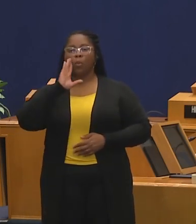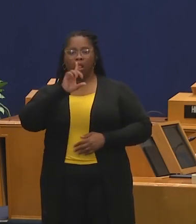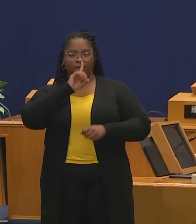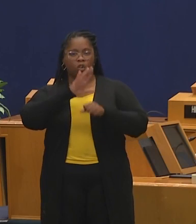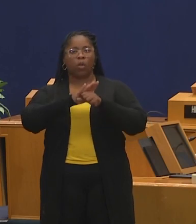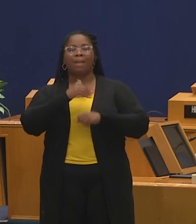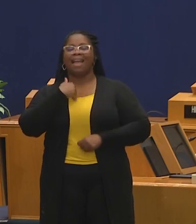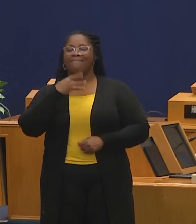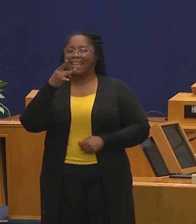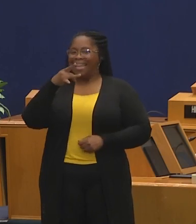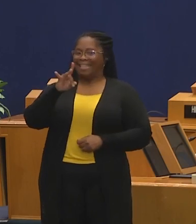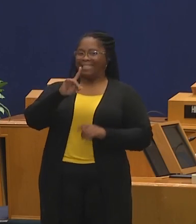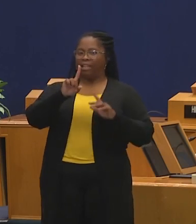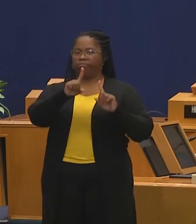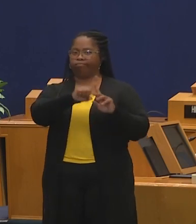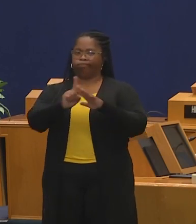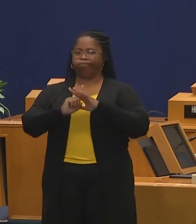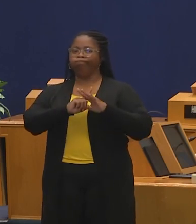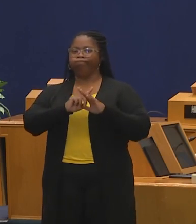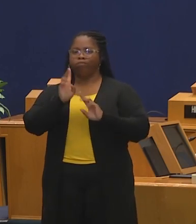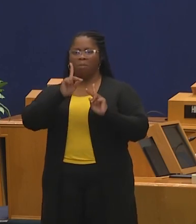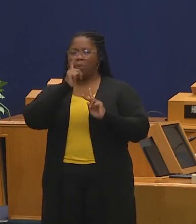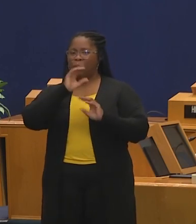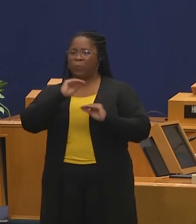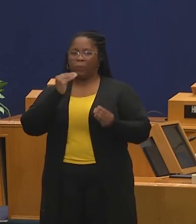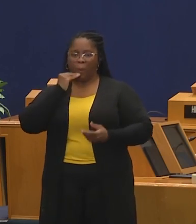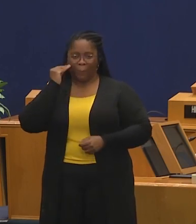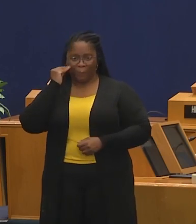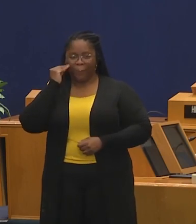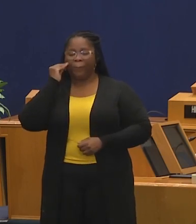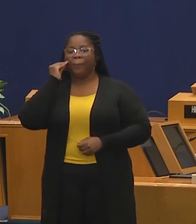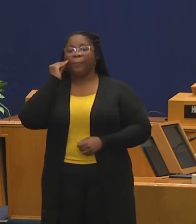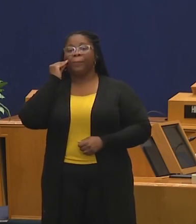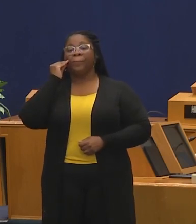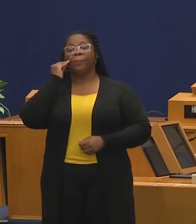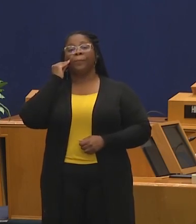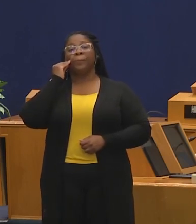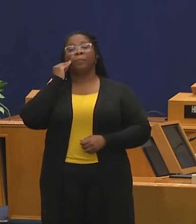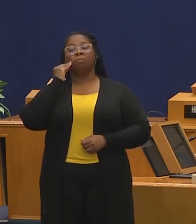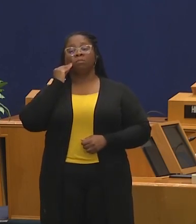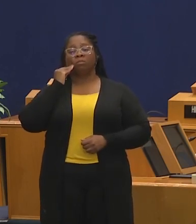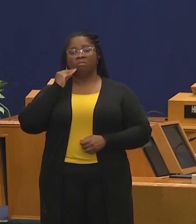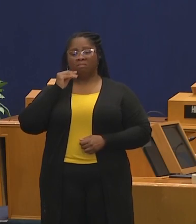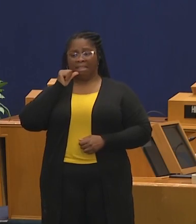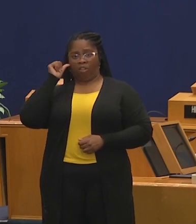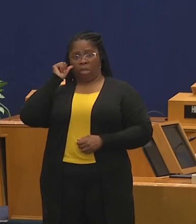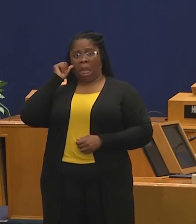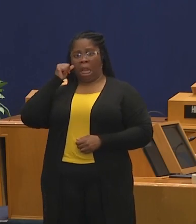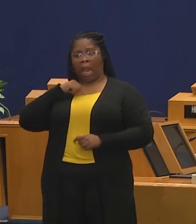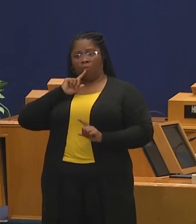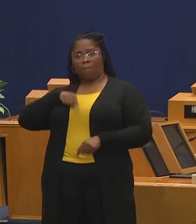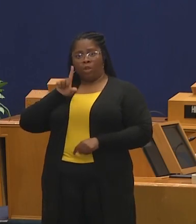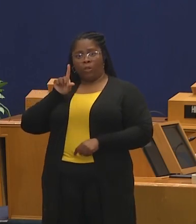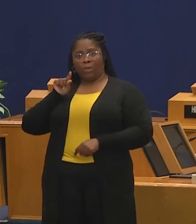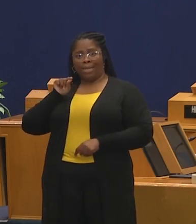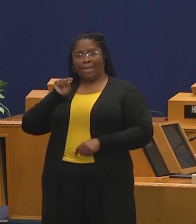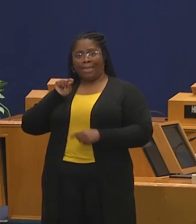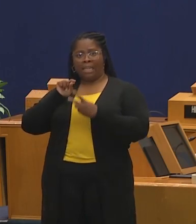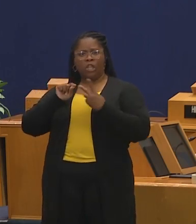18 cases among people experiencing homelessness. 2 of the 20 cases I reported yesterday were actually